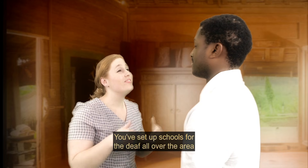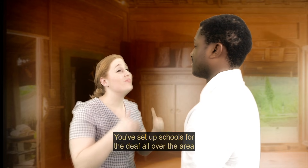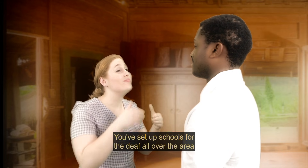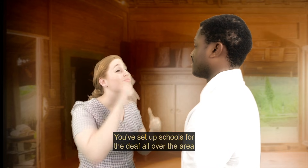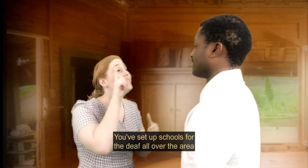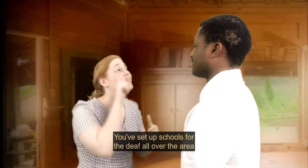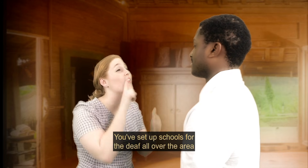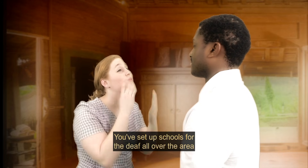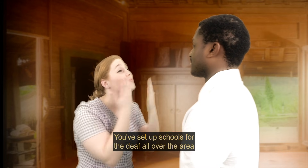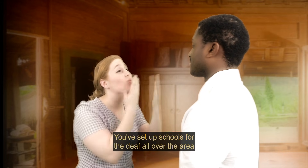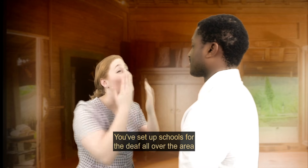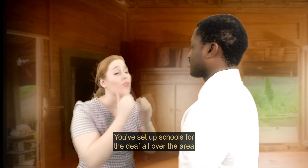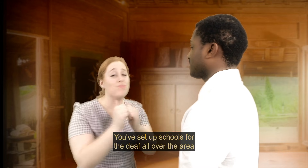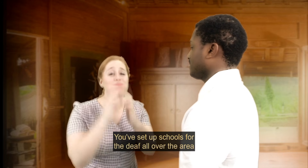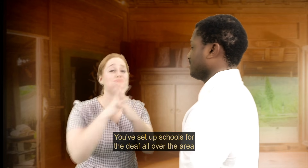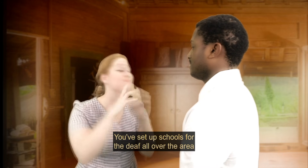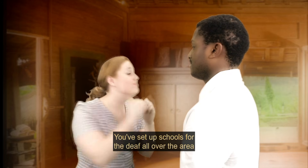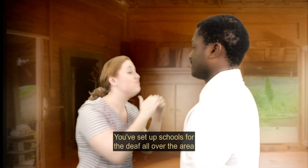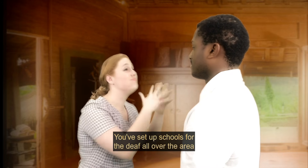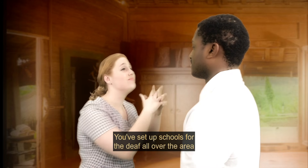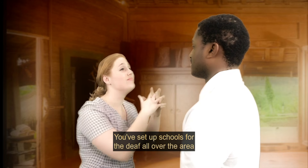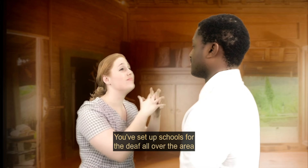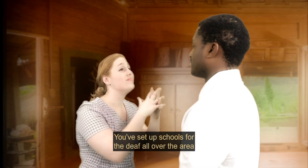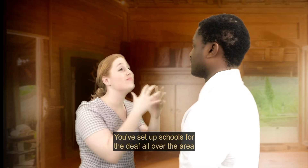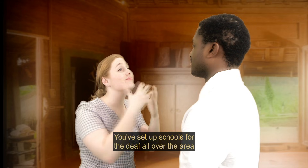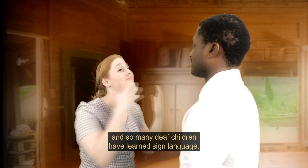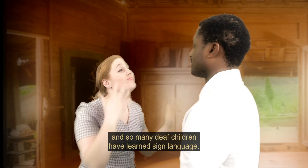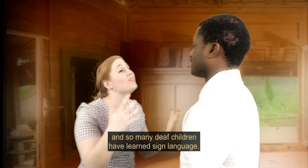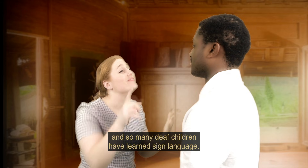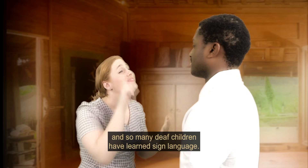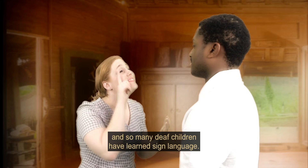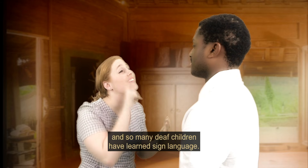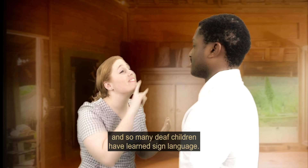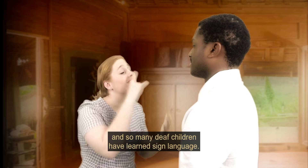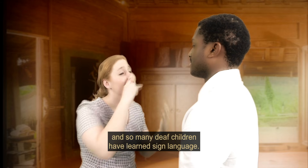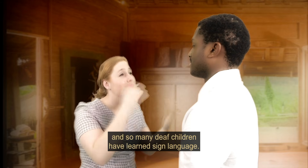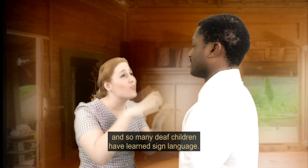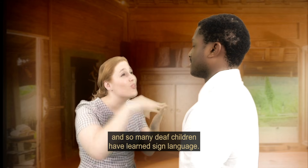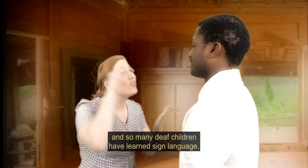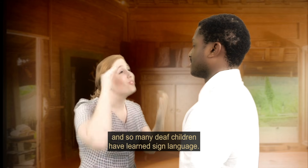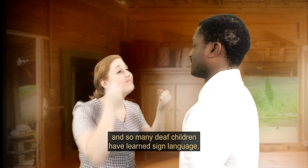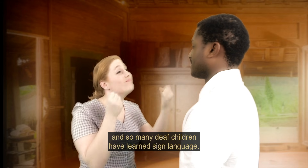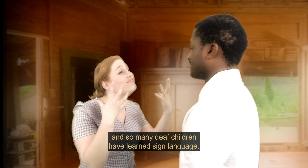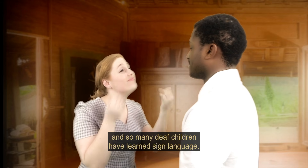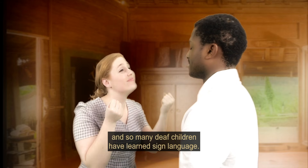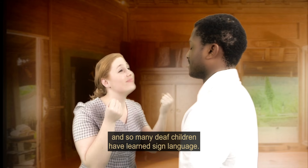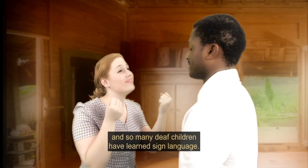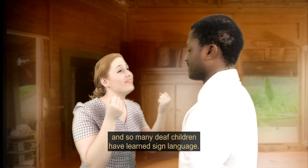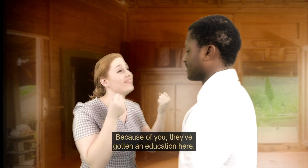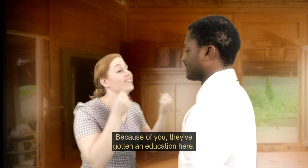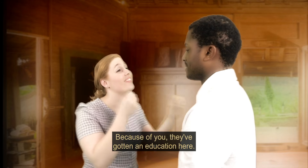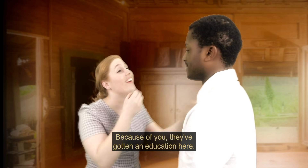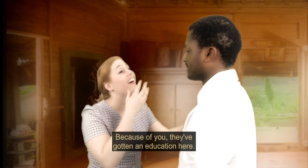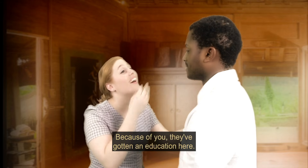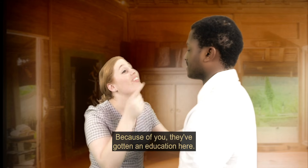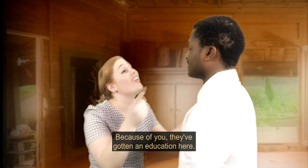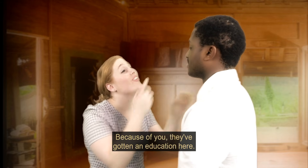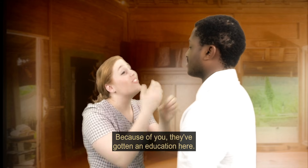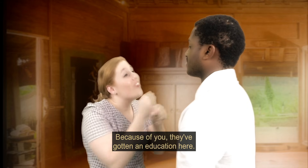You've set up schools for the deaf all over the area. And so many deaf children have learned sign language. Because of you, they've gotten